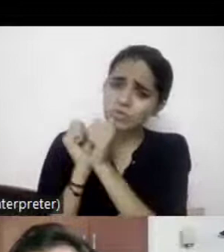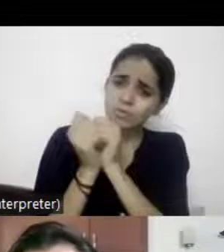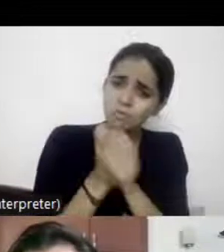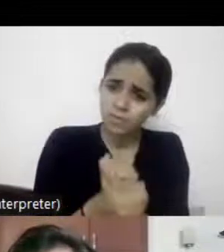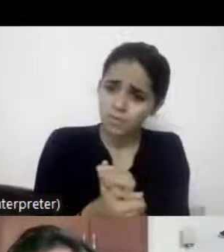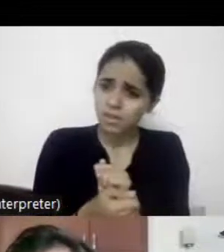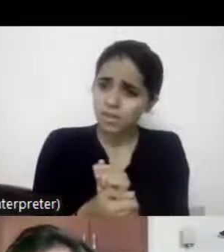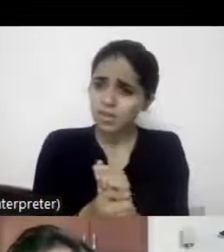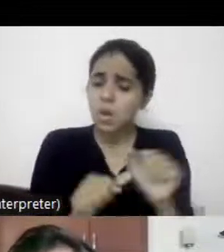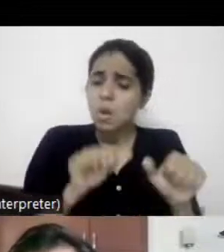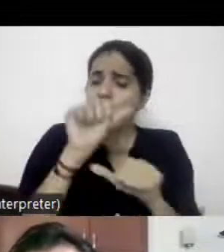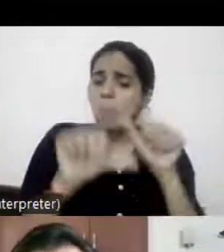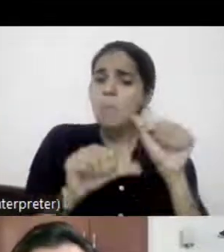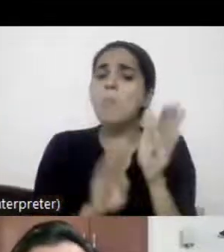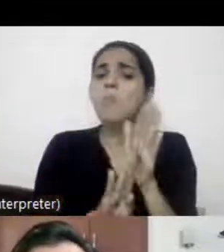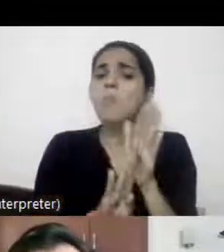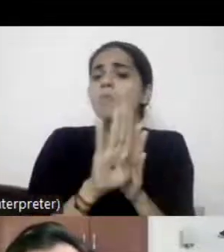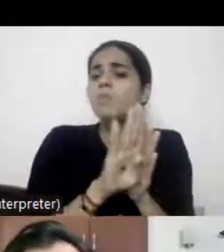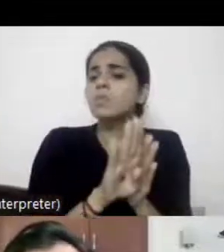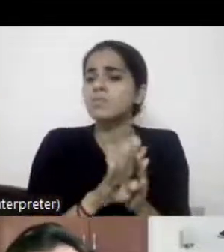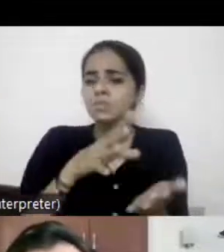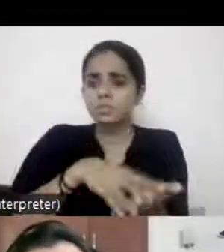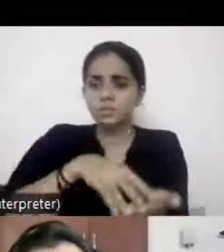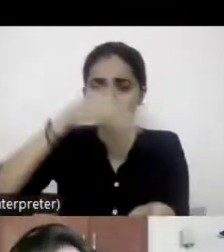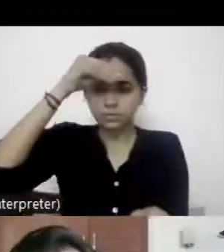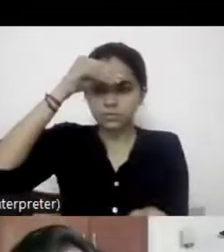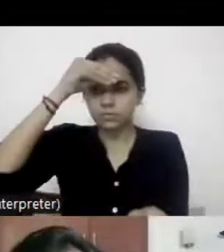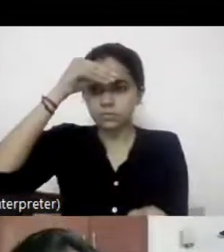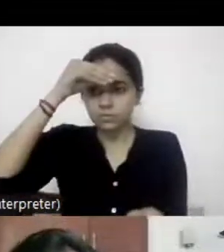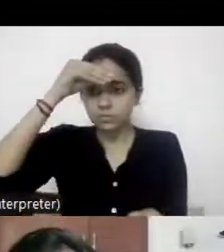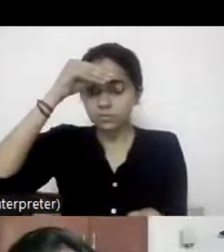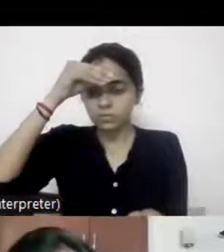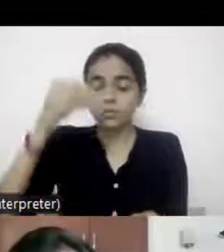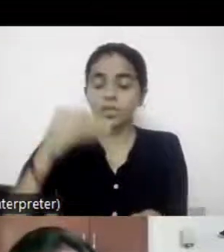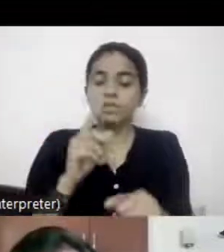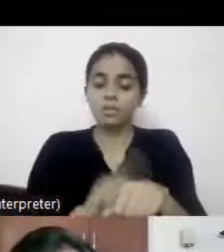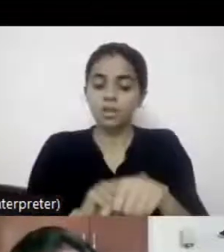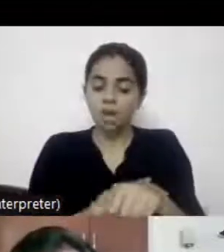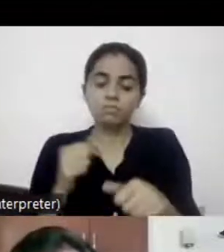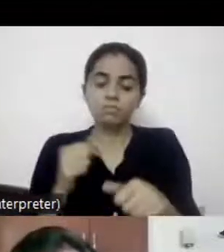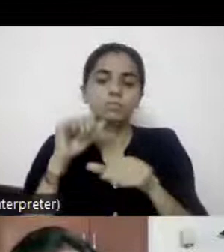of progress, whatever we have learned in the name of time,